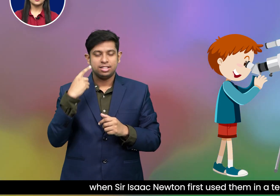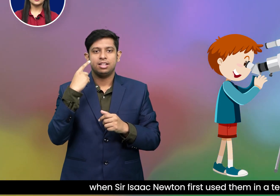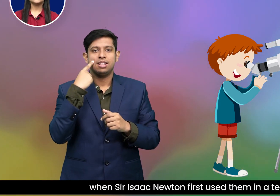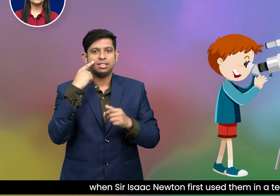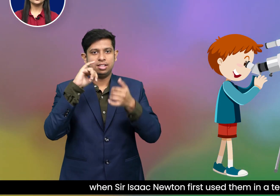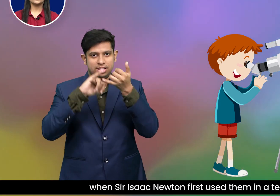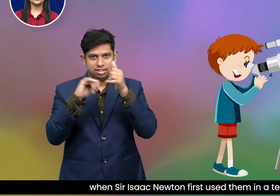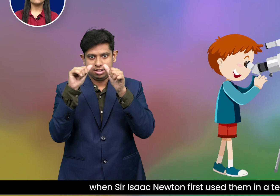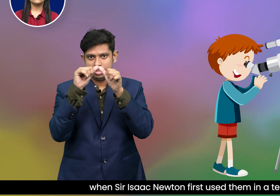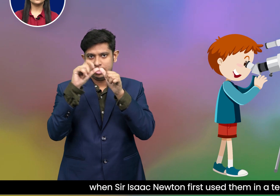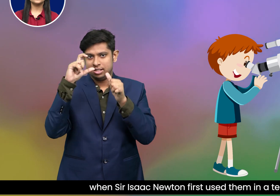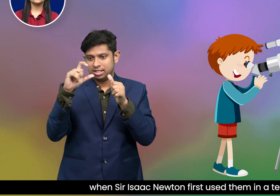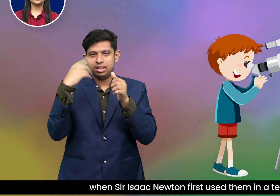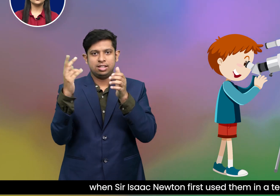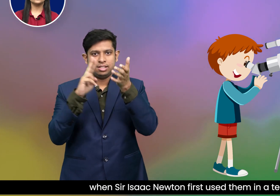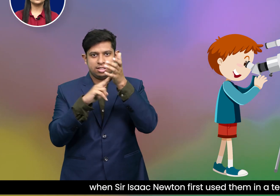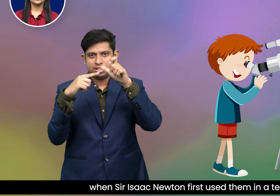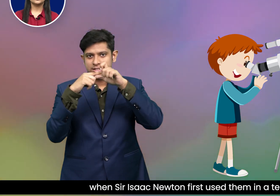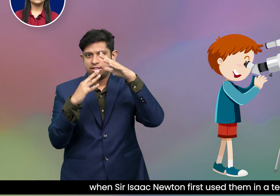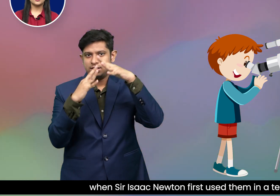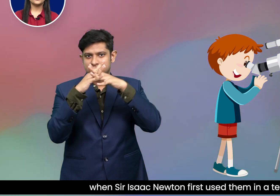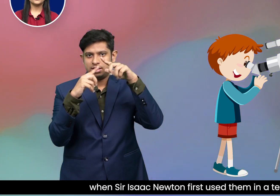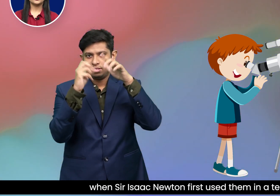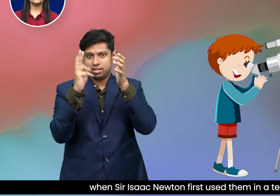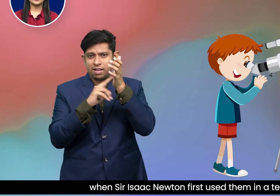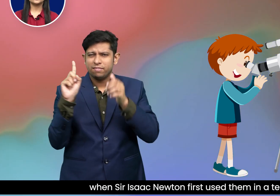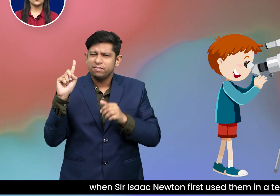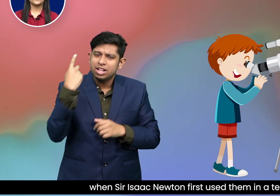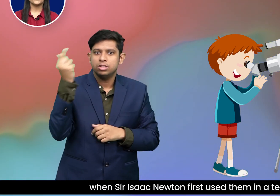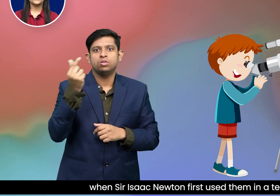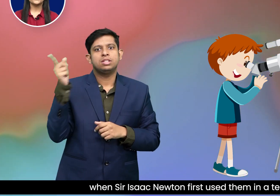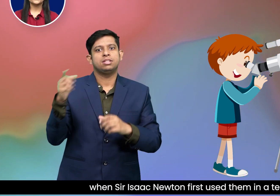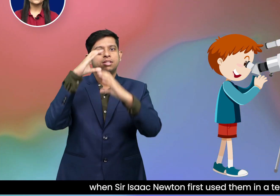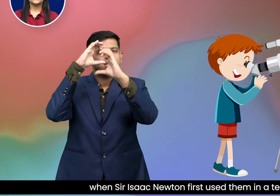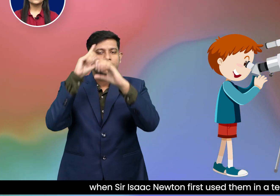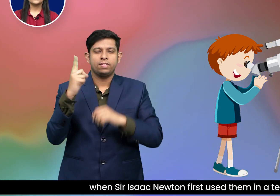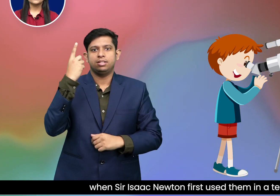Sir Isaac Newton first used them in a telescope.